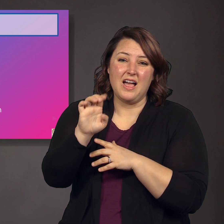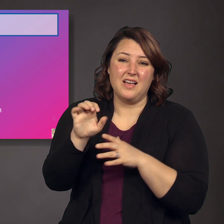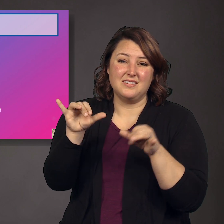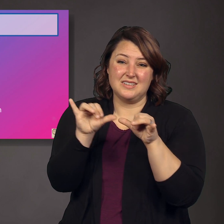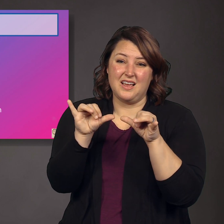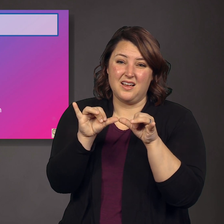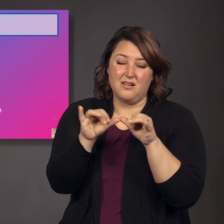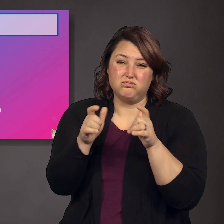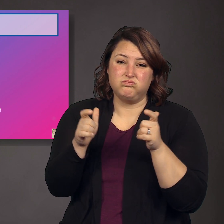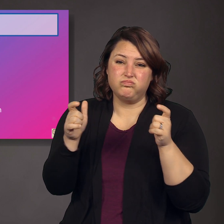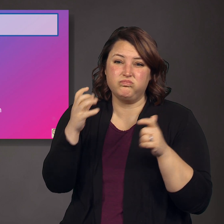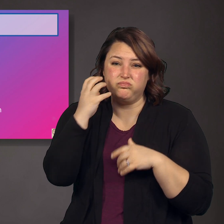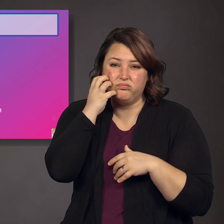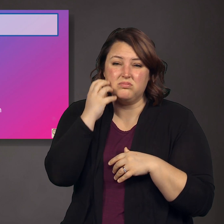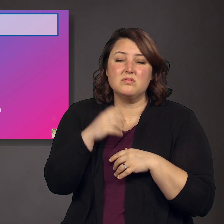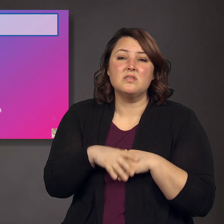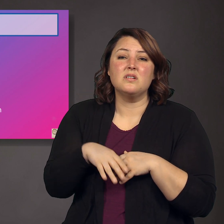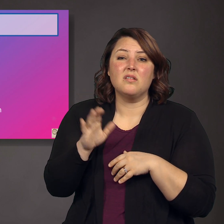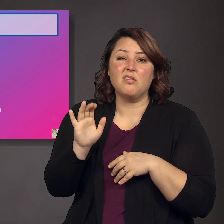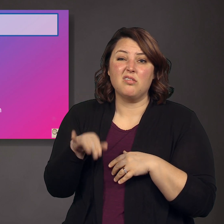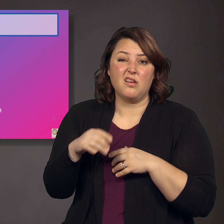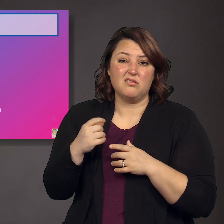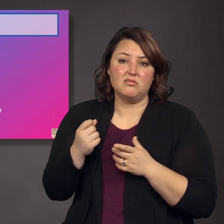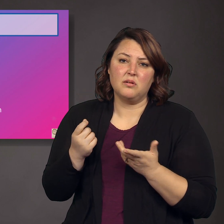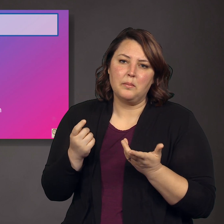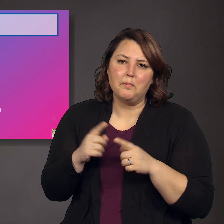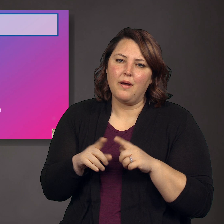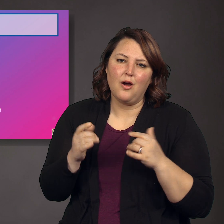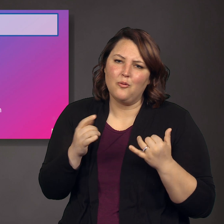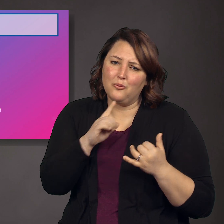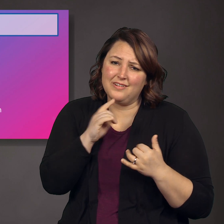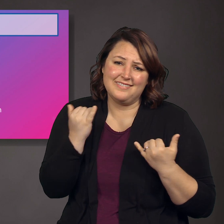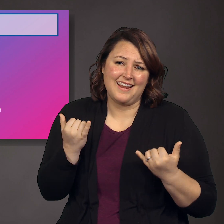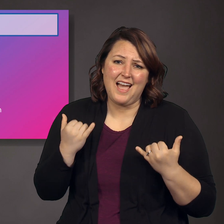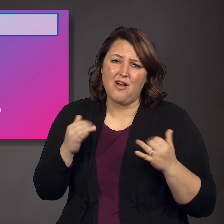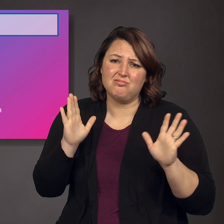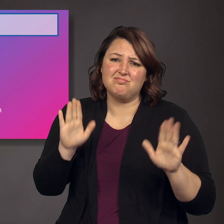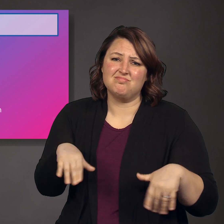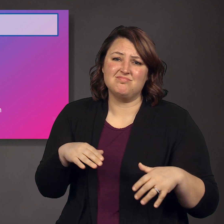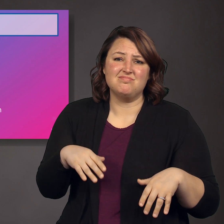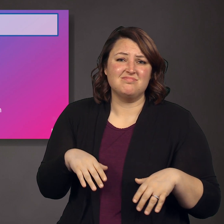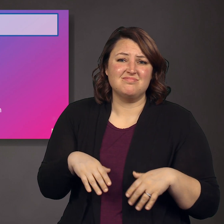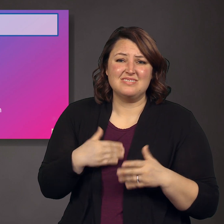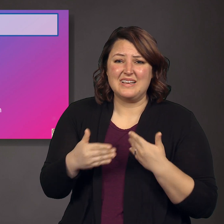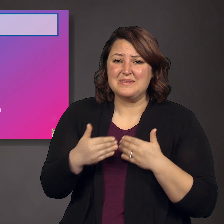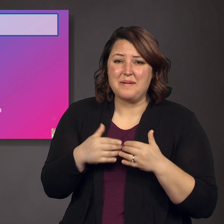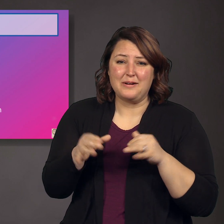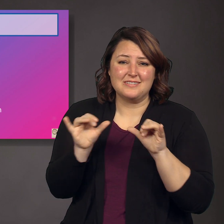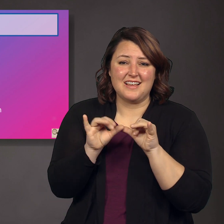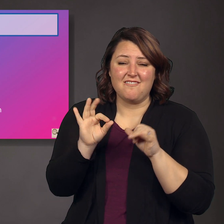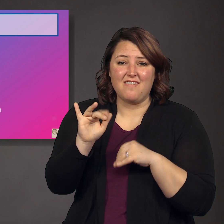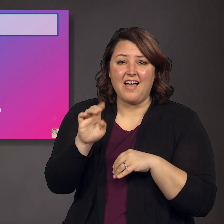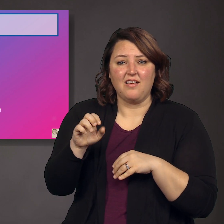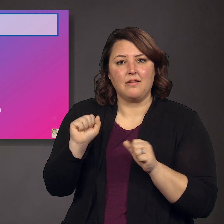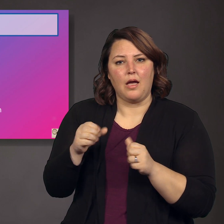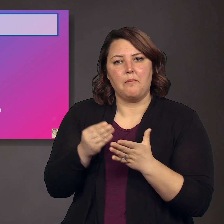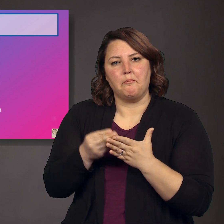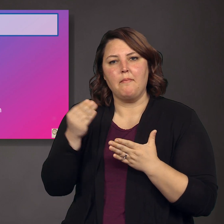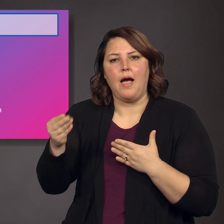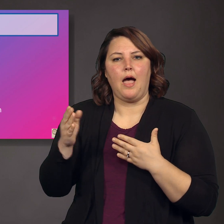gone are the days when we had to worry about all that. You can get a 4 terabyte external drive now for quite low